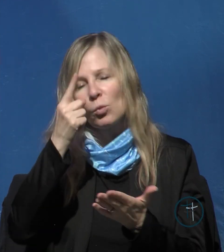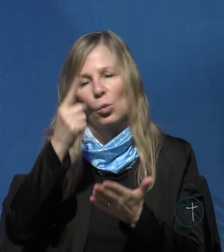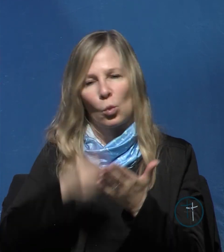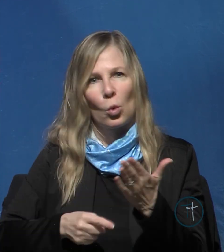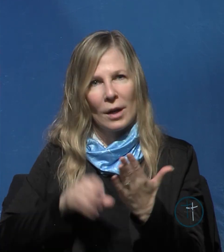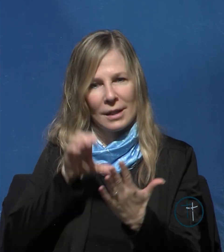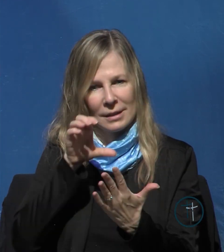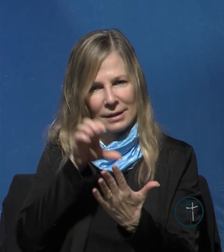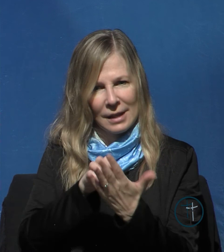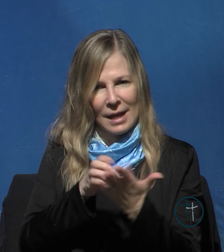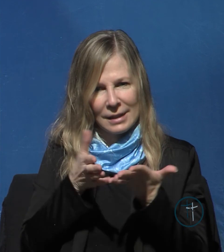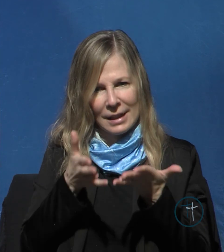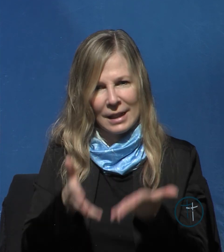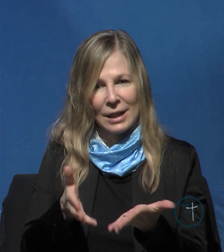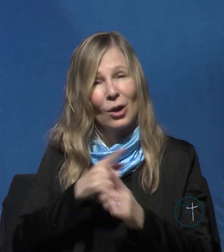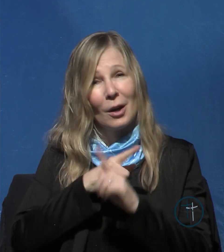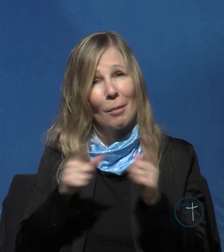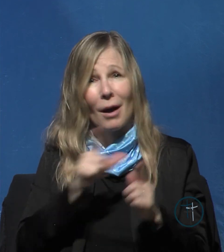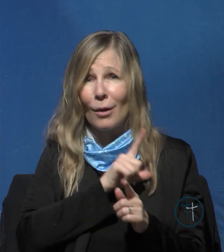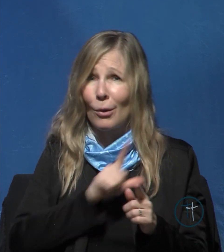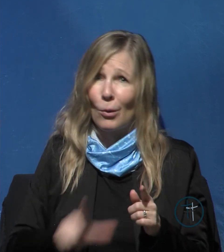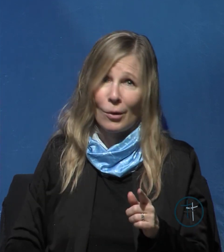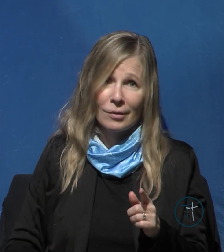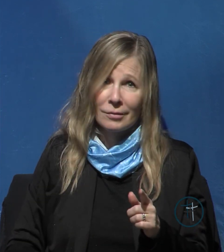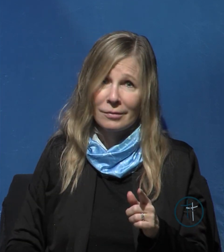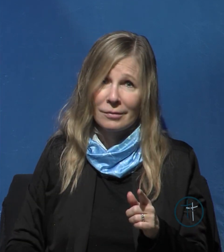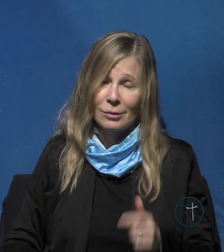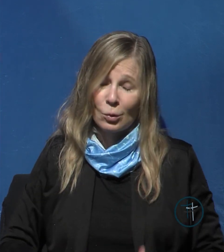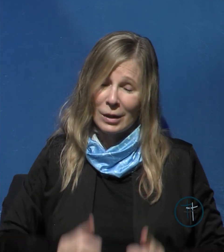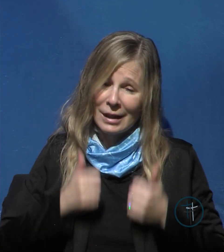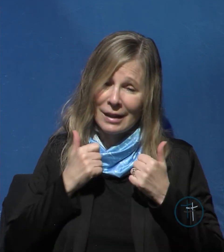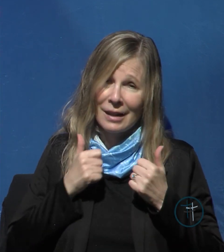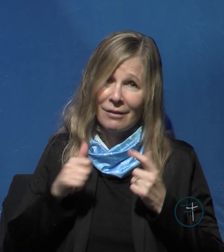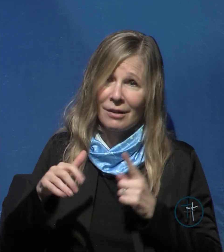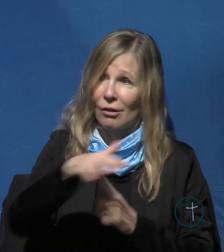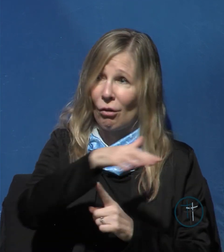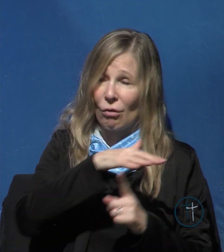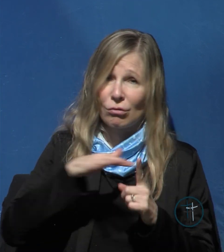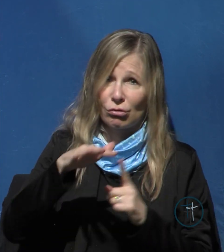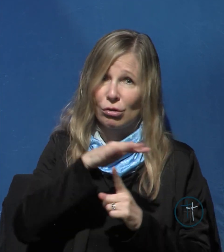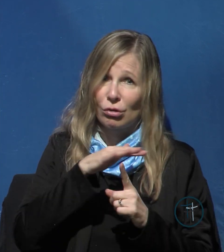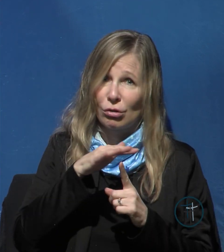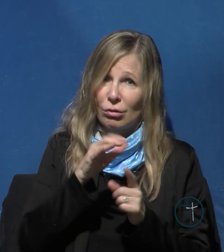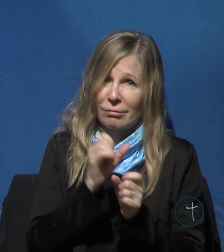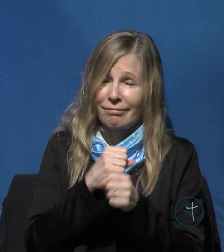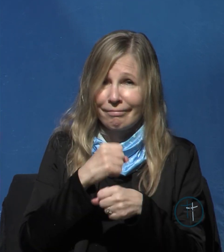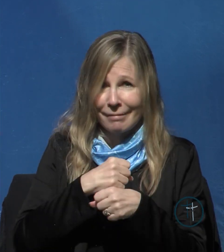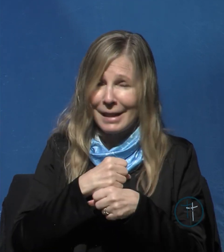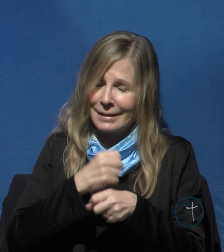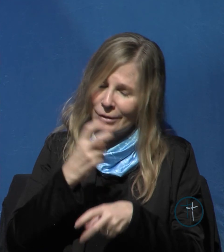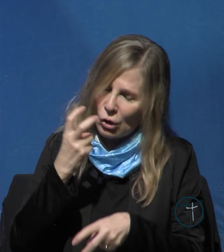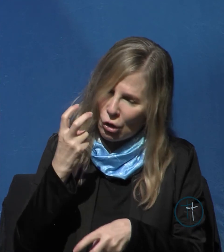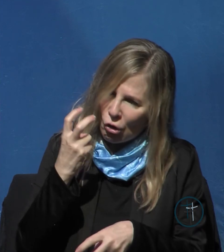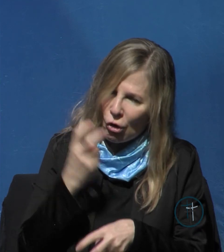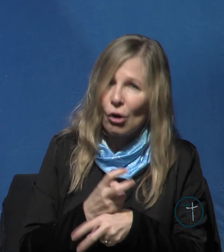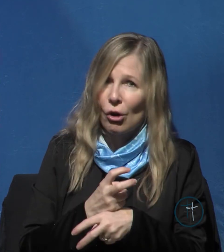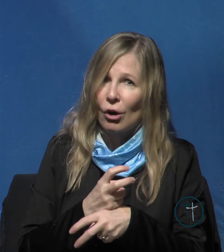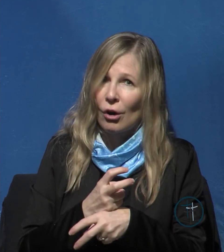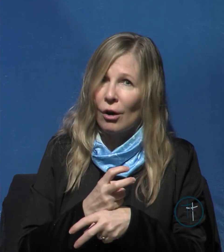says, but Lord, we live in a culture that makes it